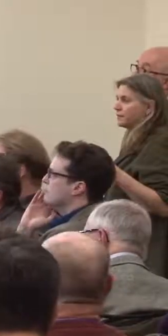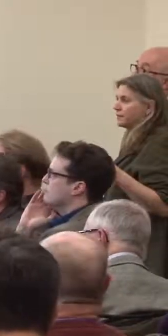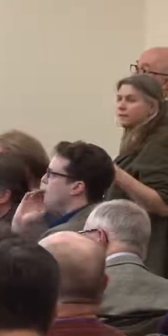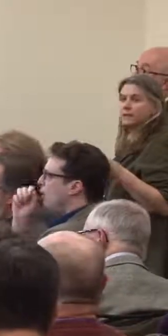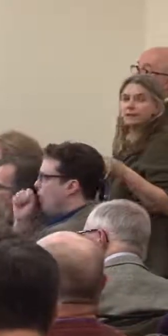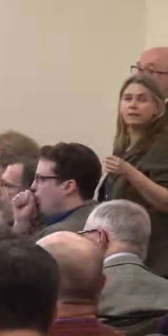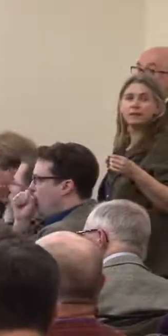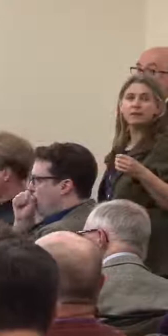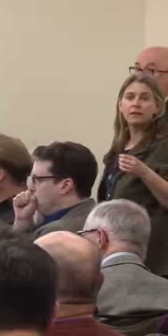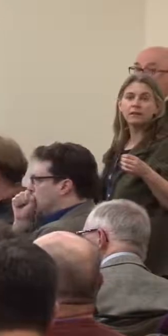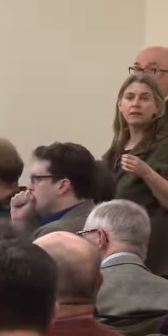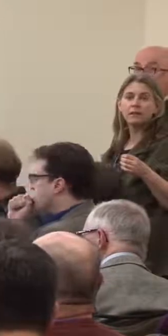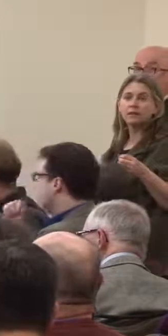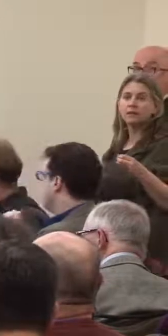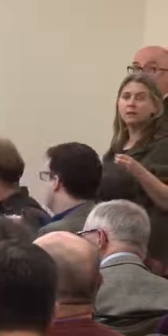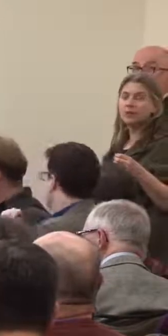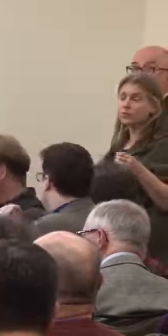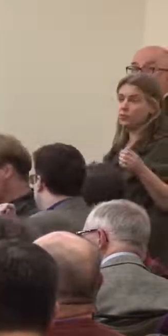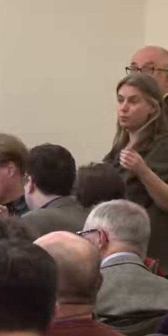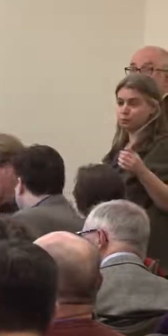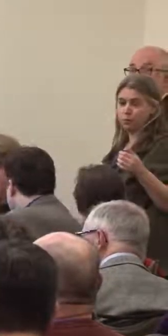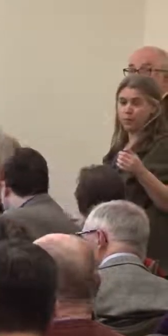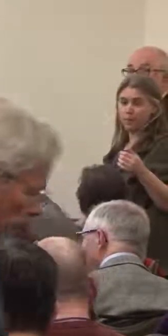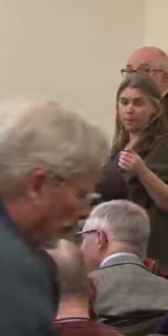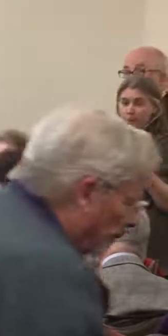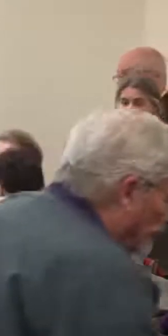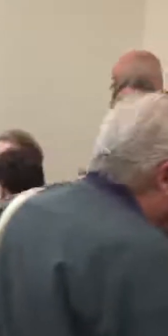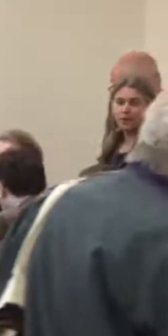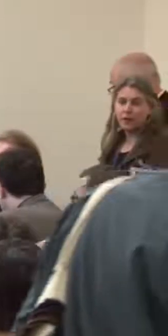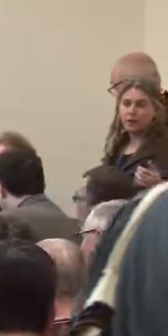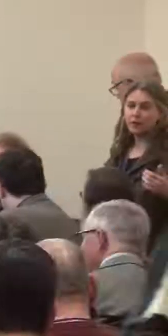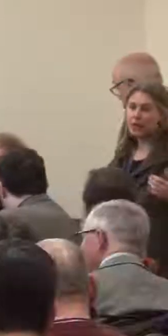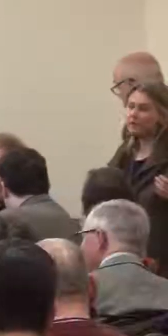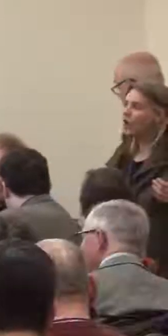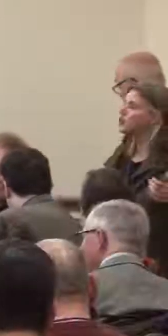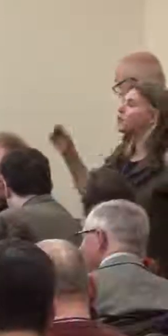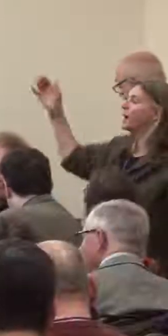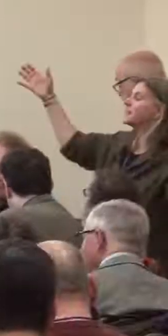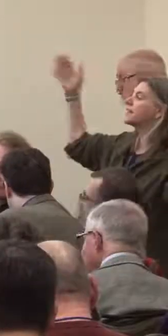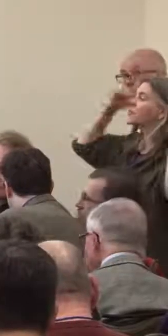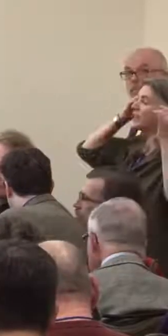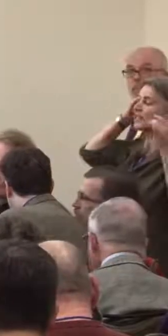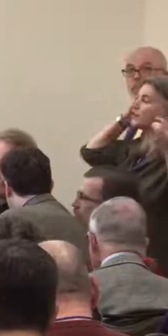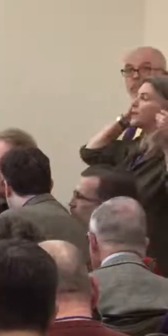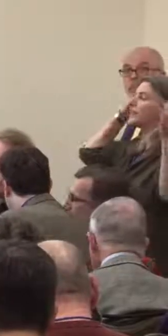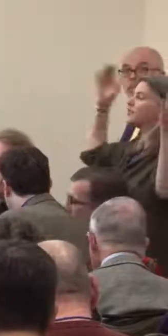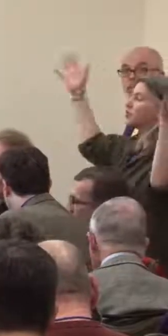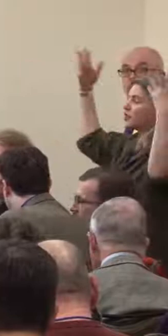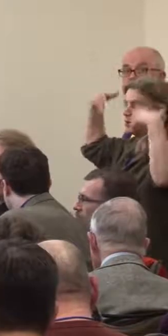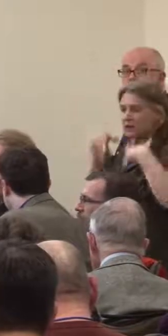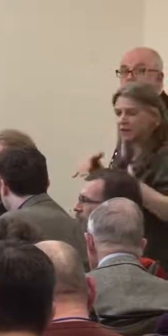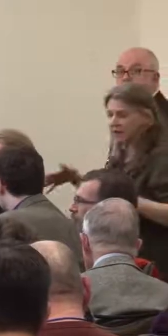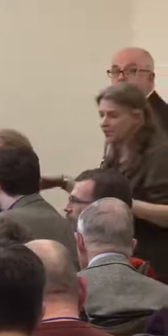I'm assuming that the voting from the audience is officially over. And so, Laura, is it at the point?